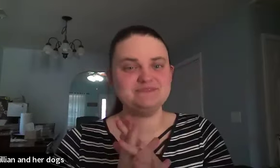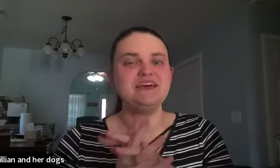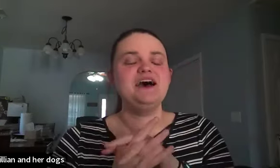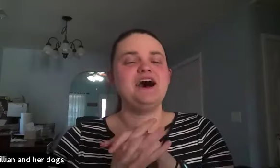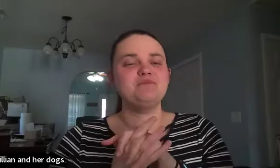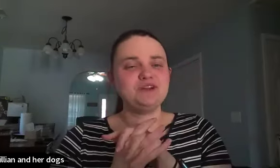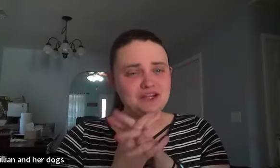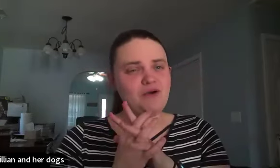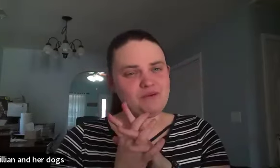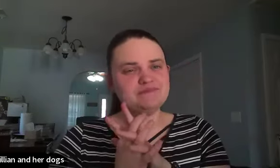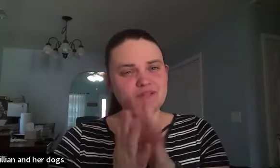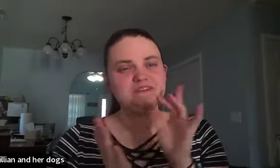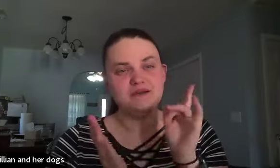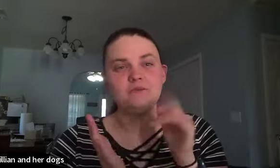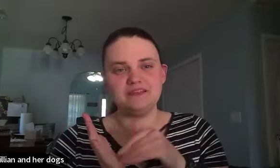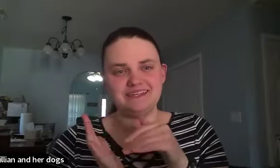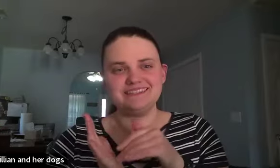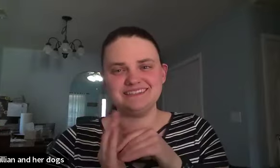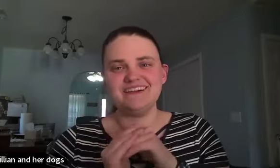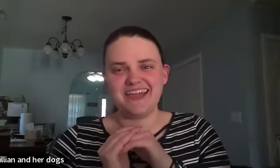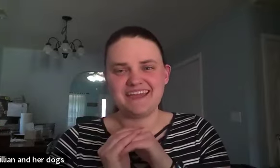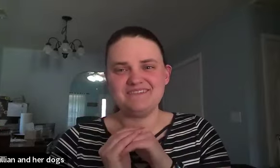seems. We're going to go all the way up to our millions. Okay.